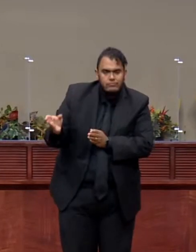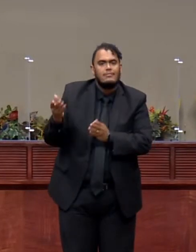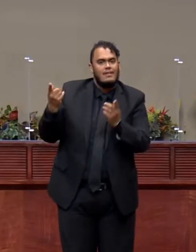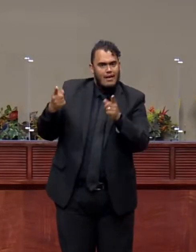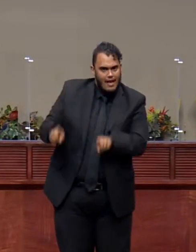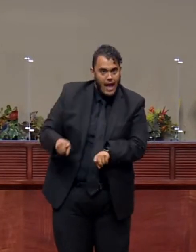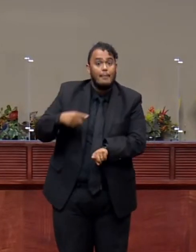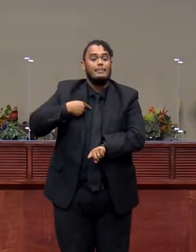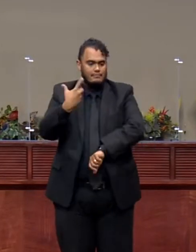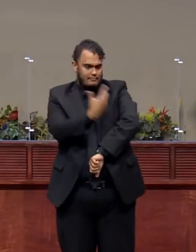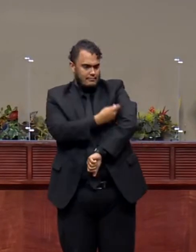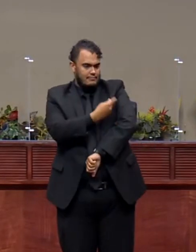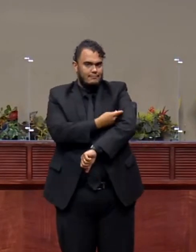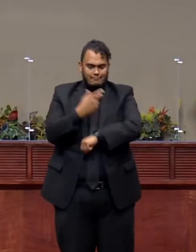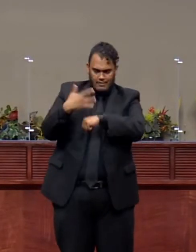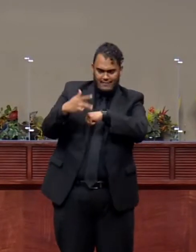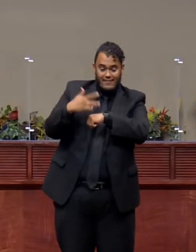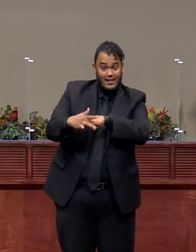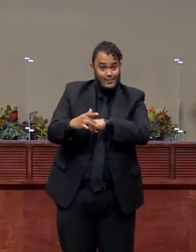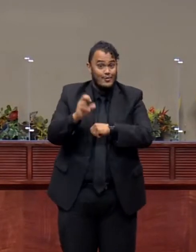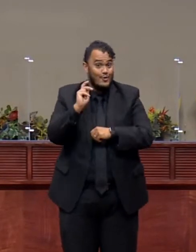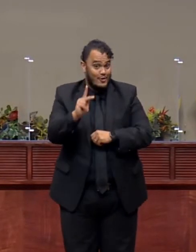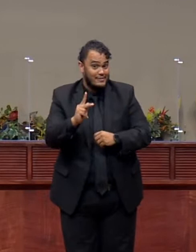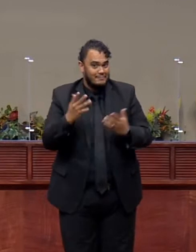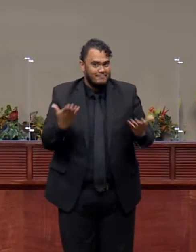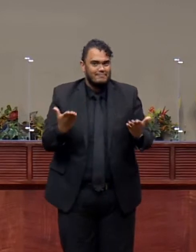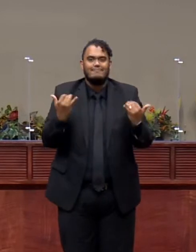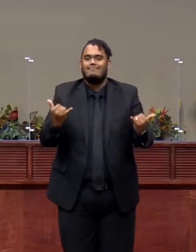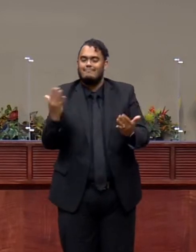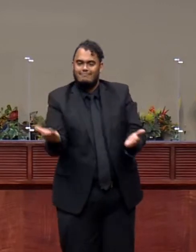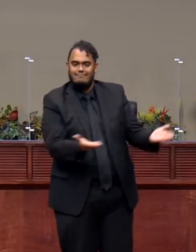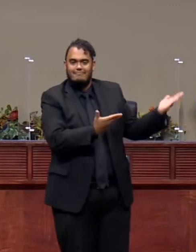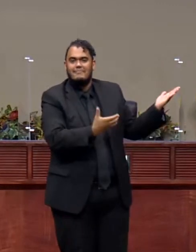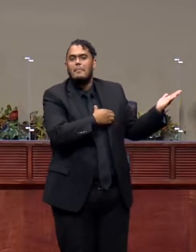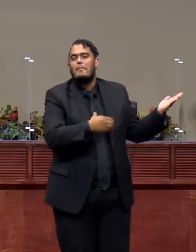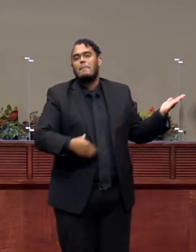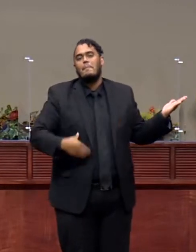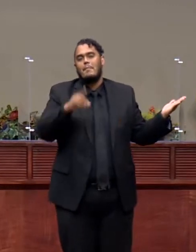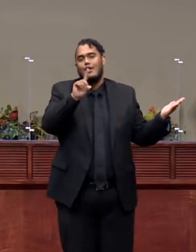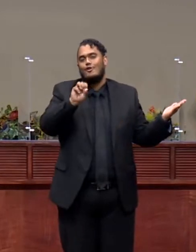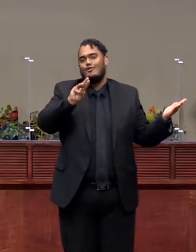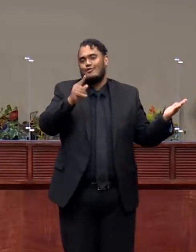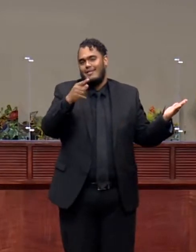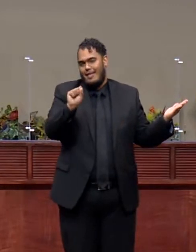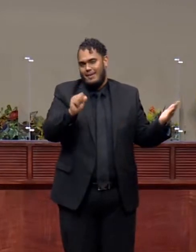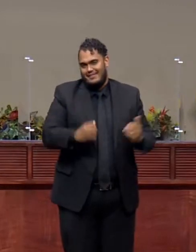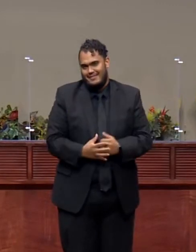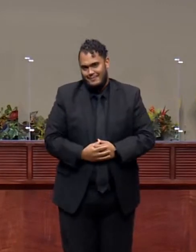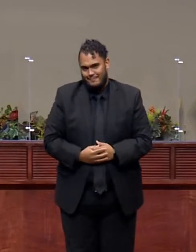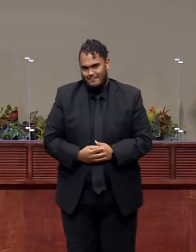become available. We will begin our press conference, as always, with Mayor Demings. Mayor?